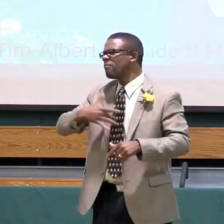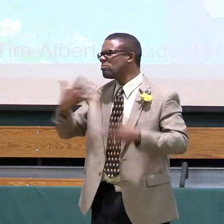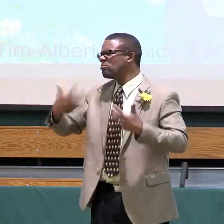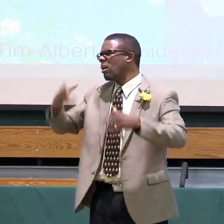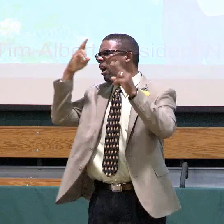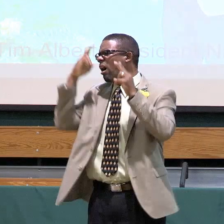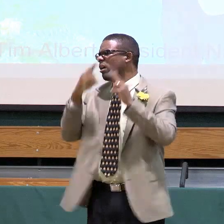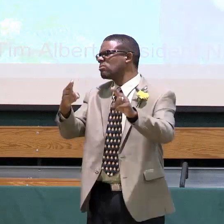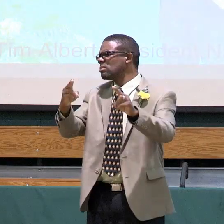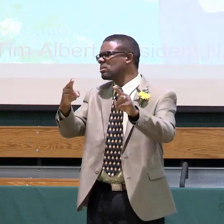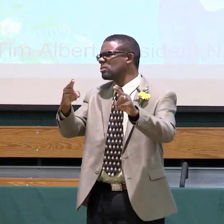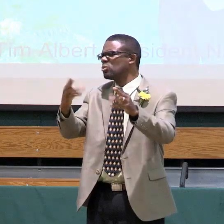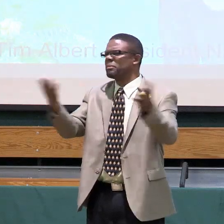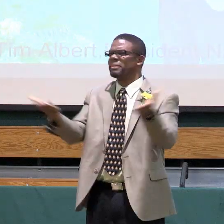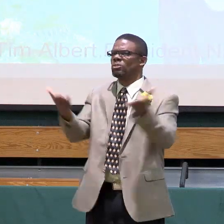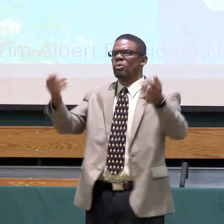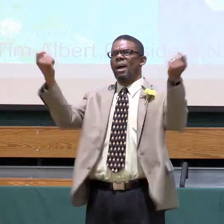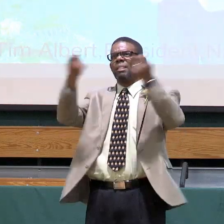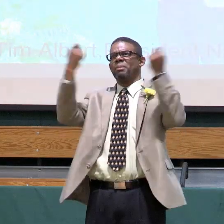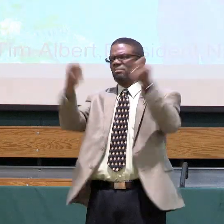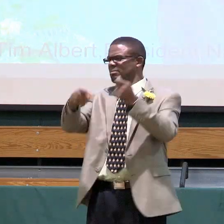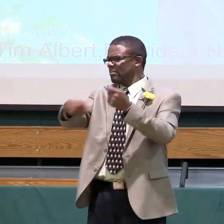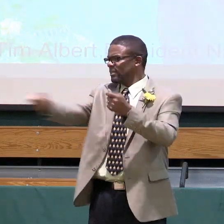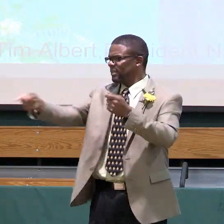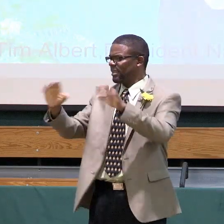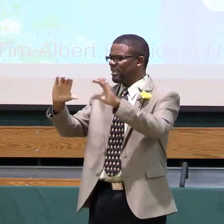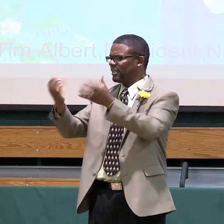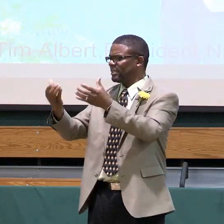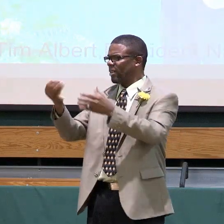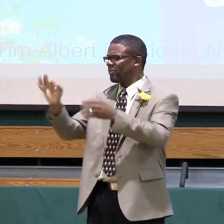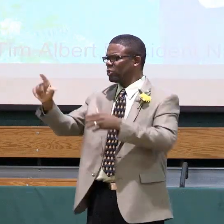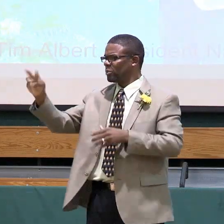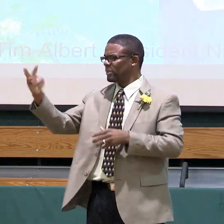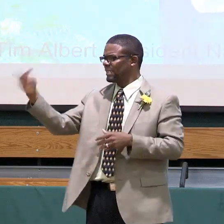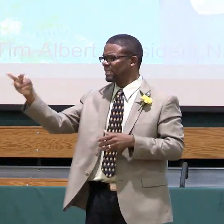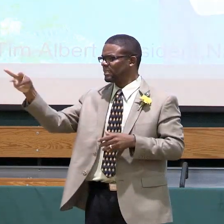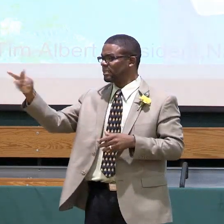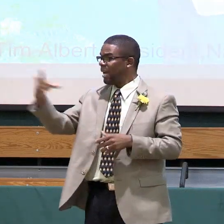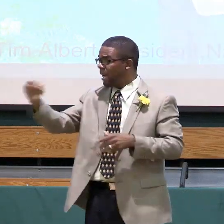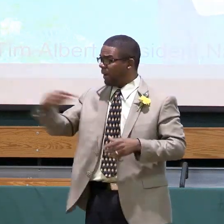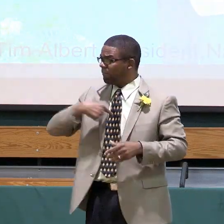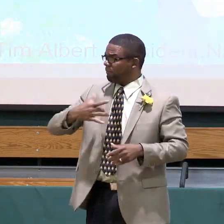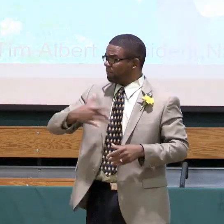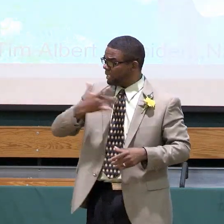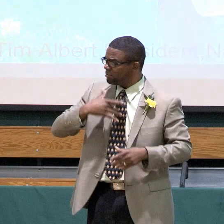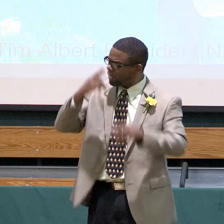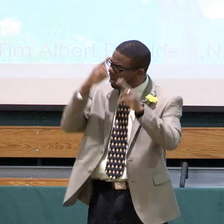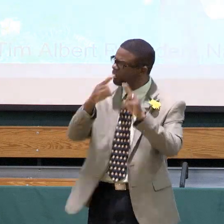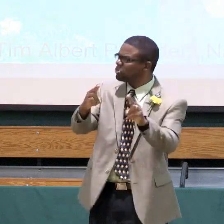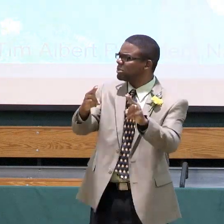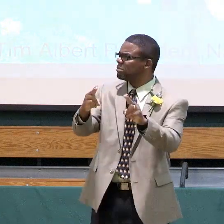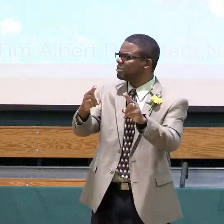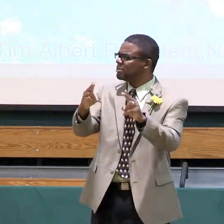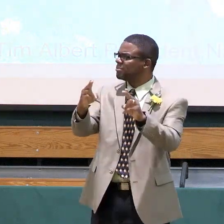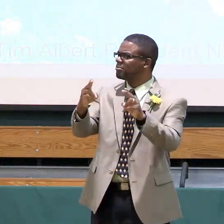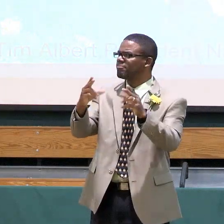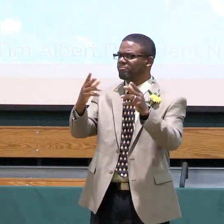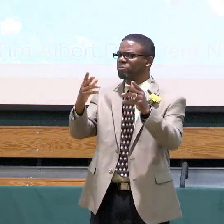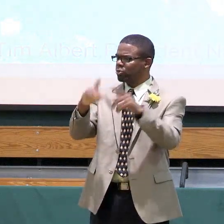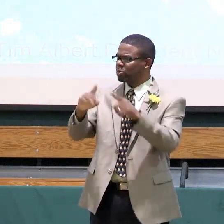speech here. And let me tell you, it is such an honor to come and take part in this celebration with the class of 2016. I truly do feel